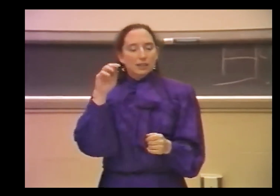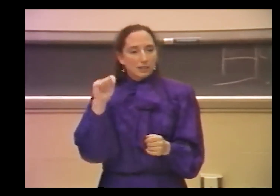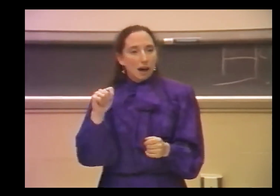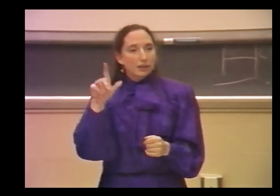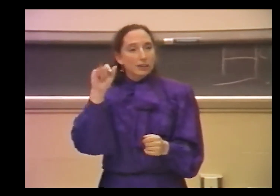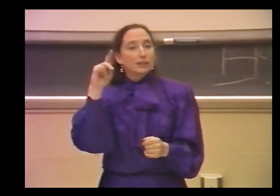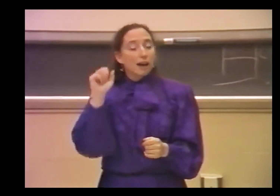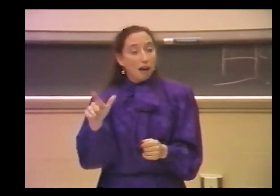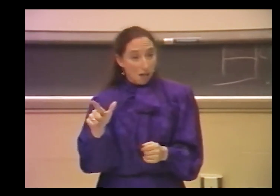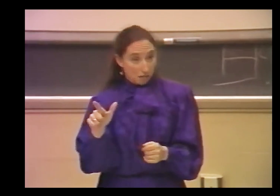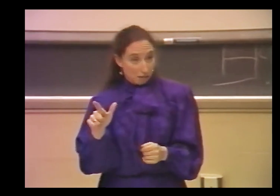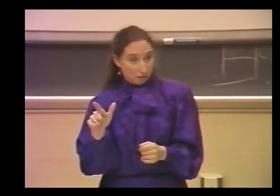Scott Liddell